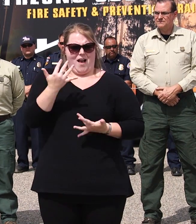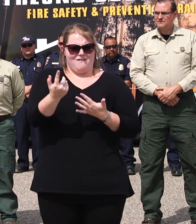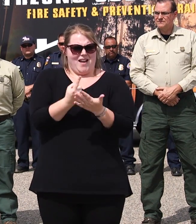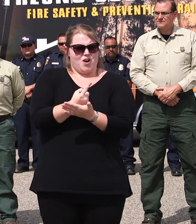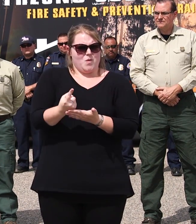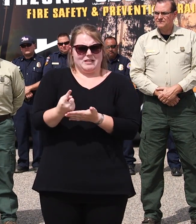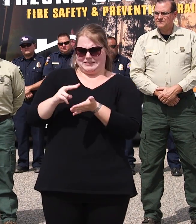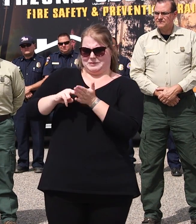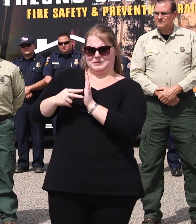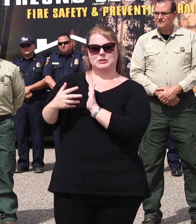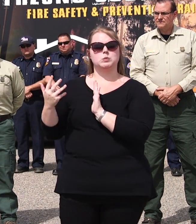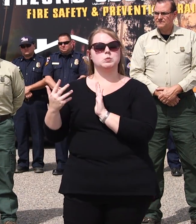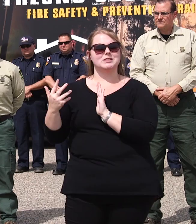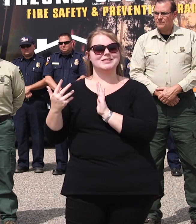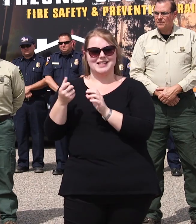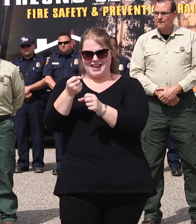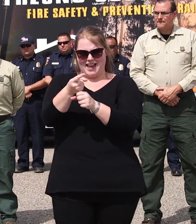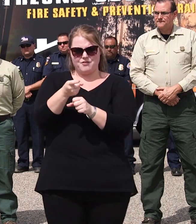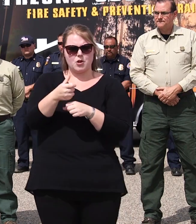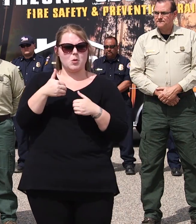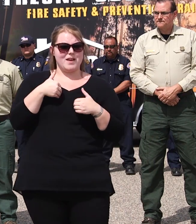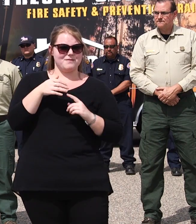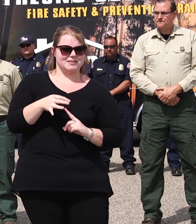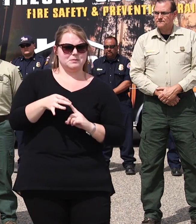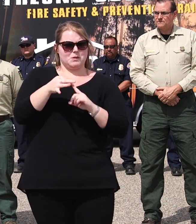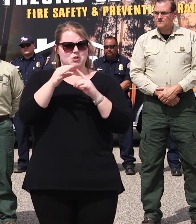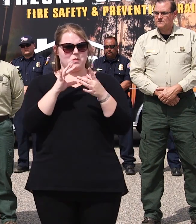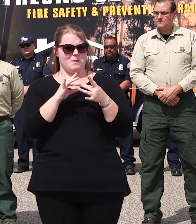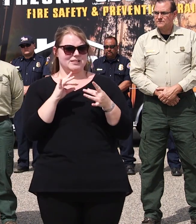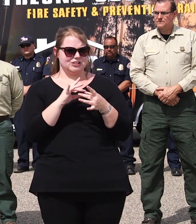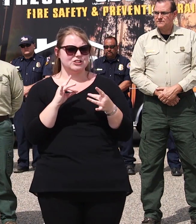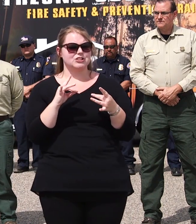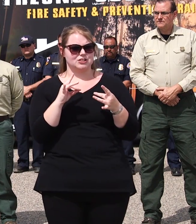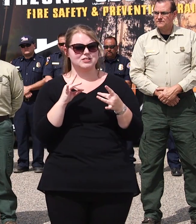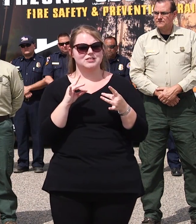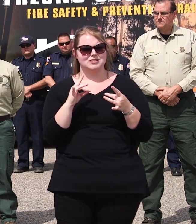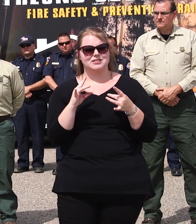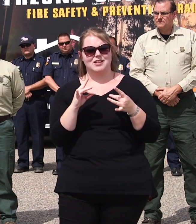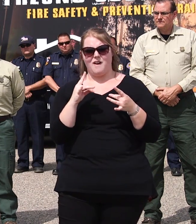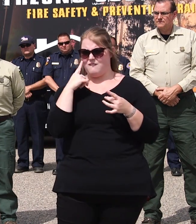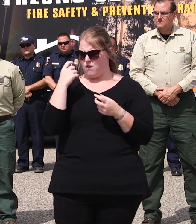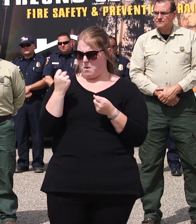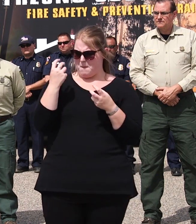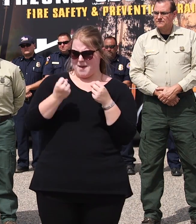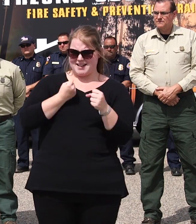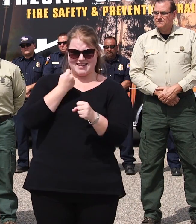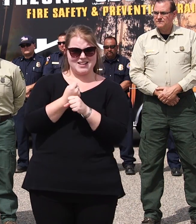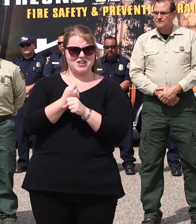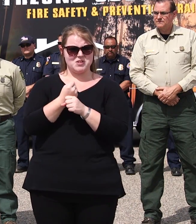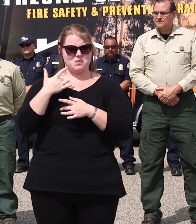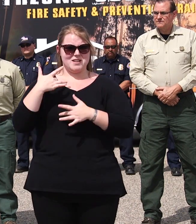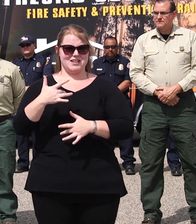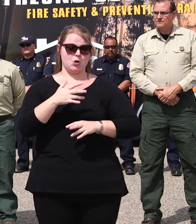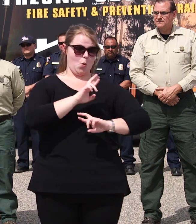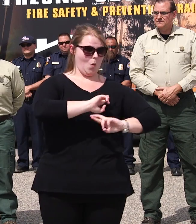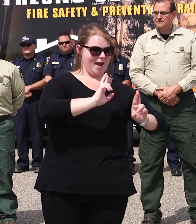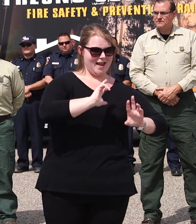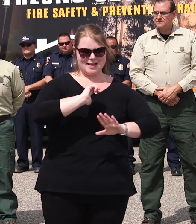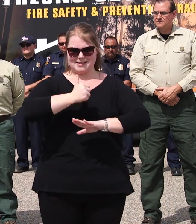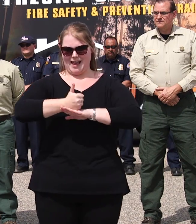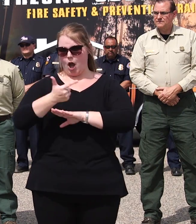carry a message each year, and in many years that has been the Ready, Set, Go message. That's